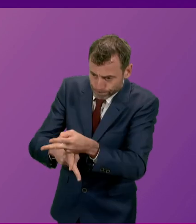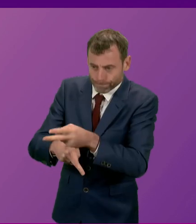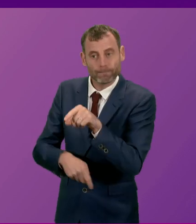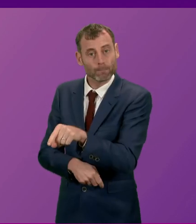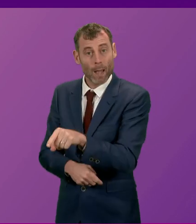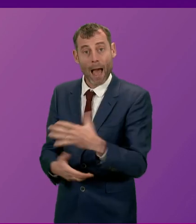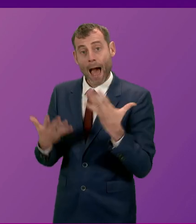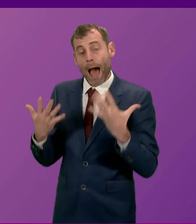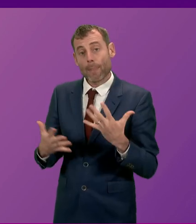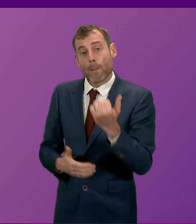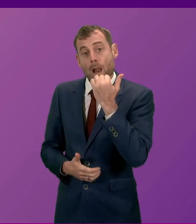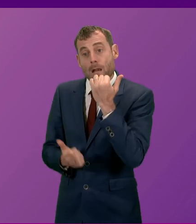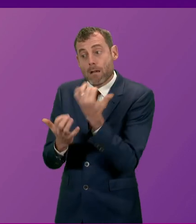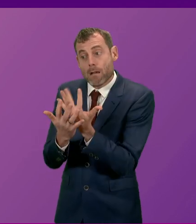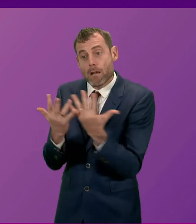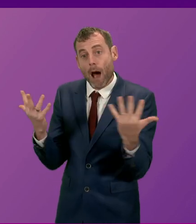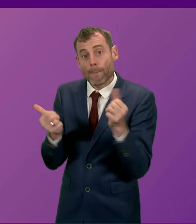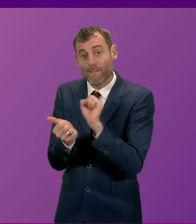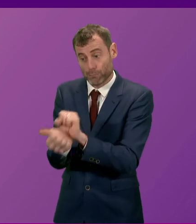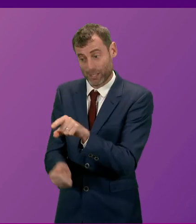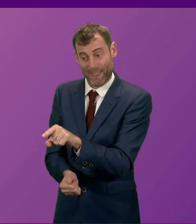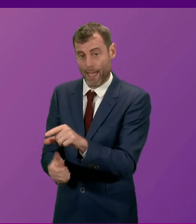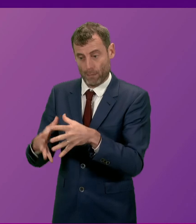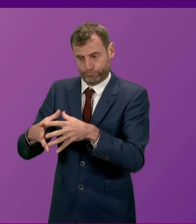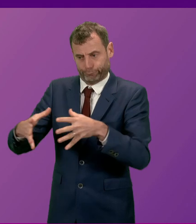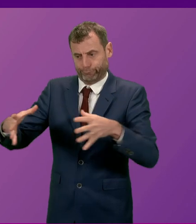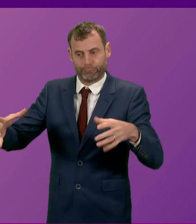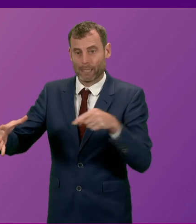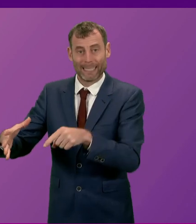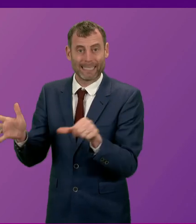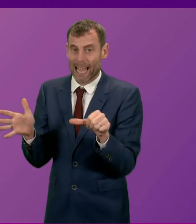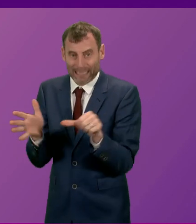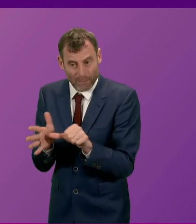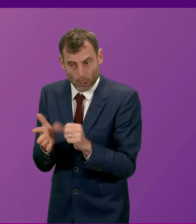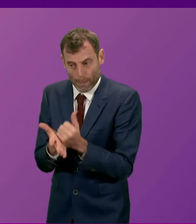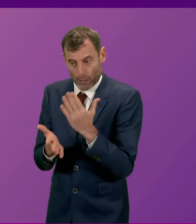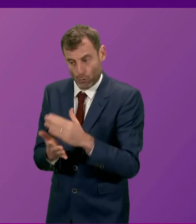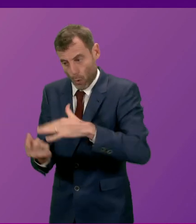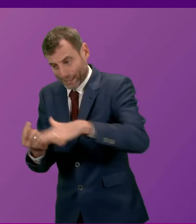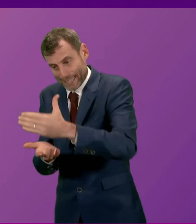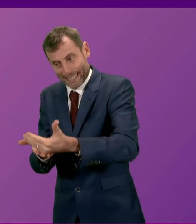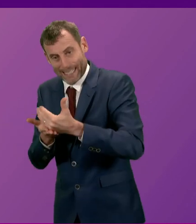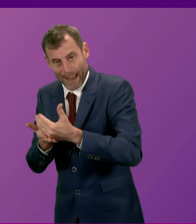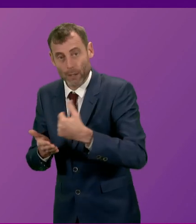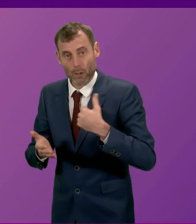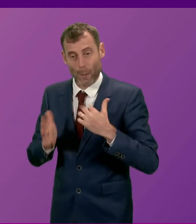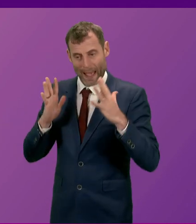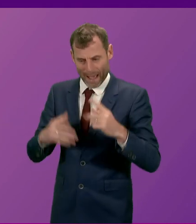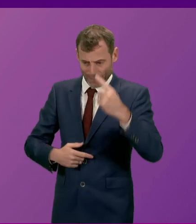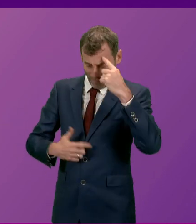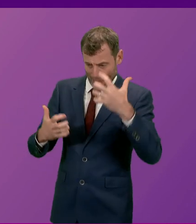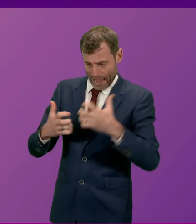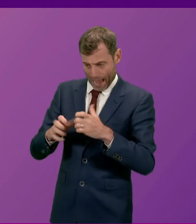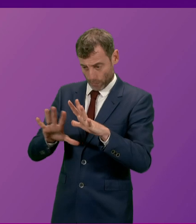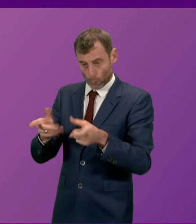population just now, that is a challenge for ministers to fulfil our obligations. So ministers must act. The Justice Secretary will